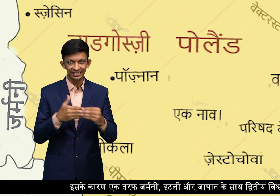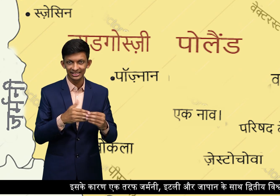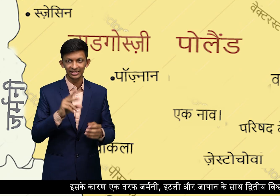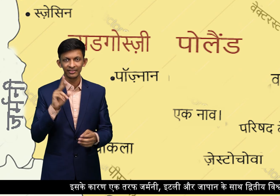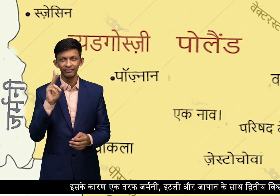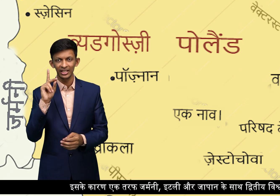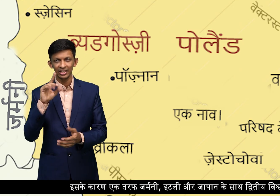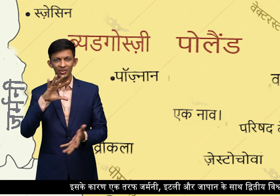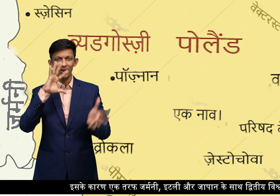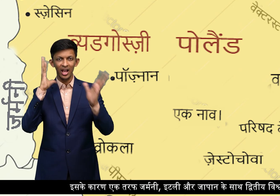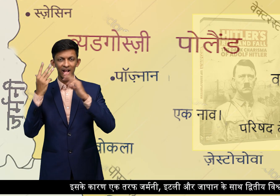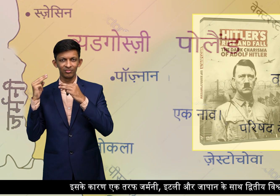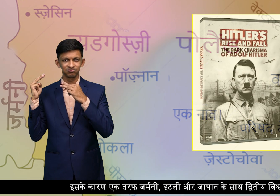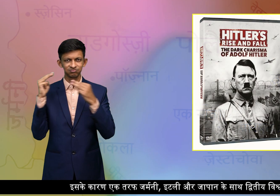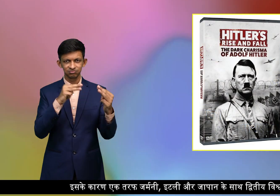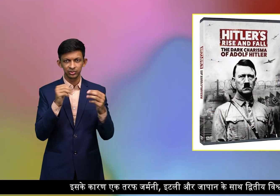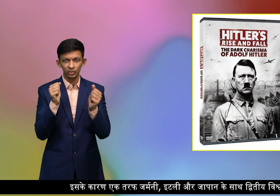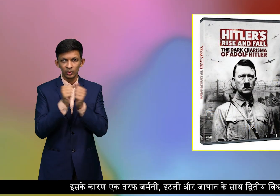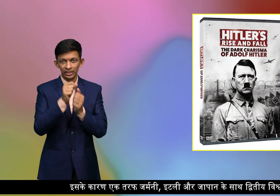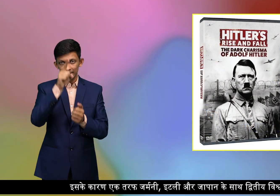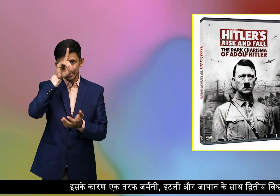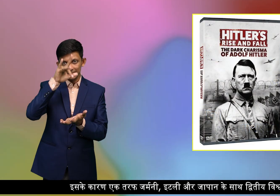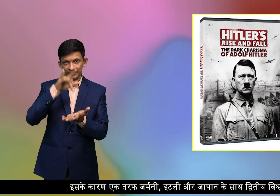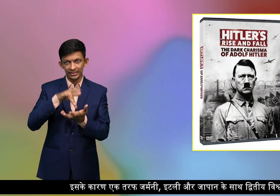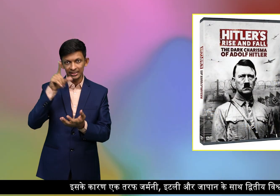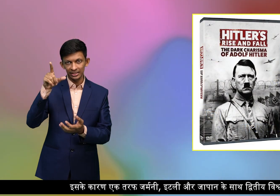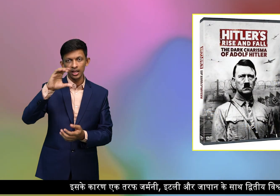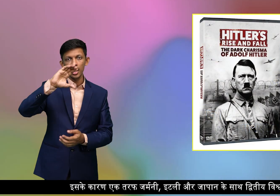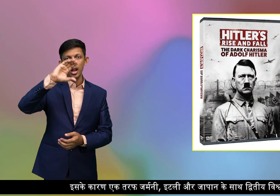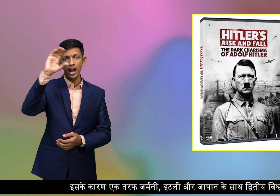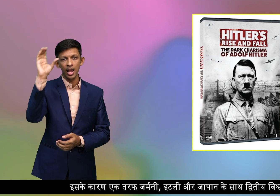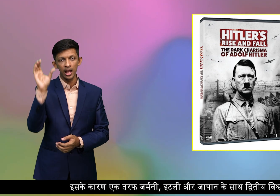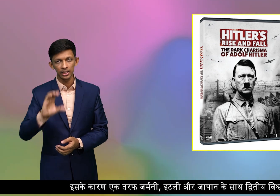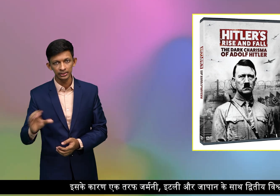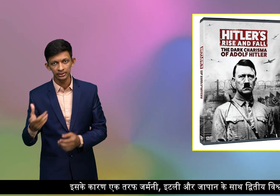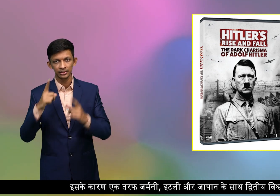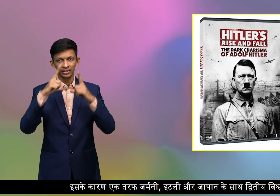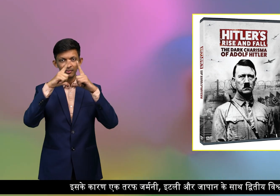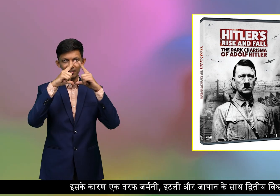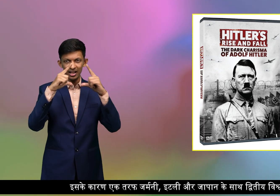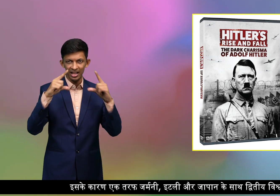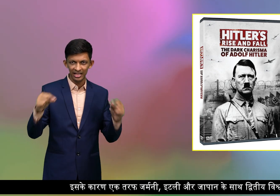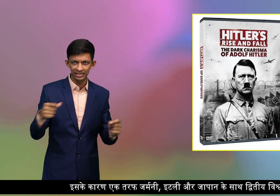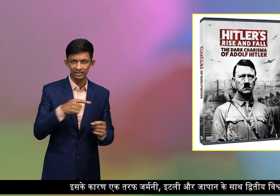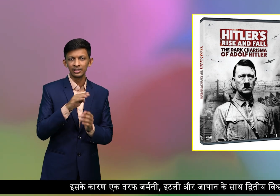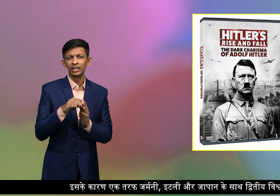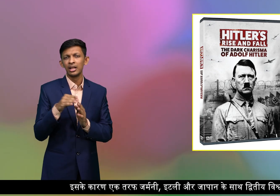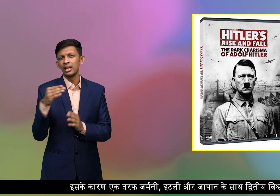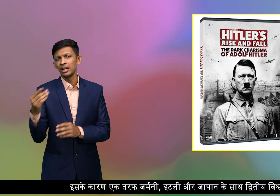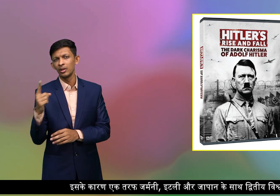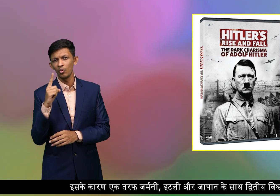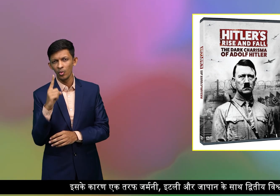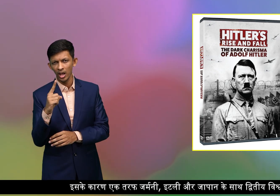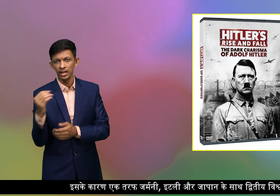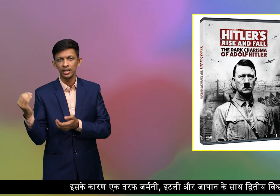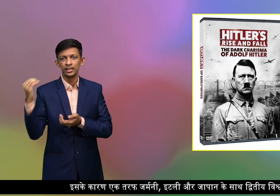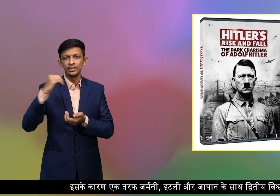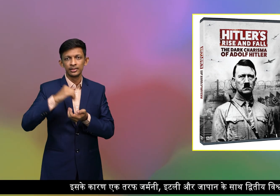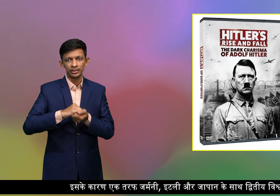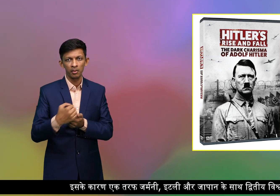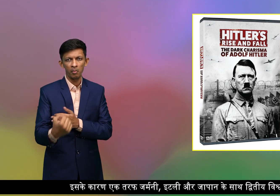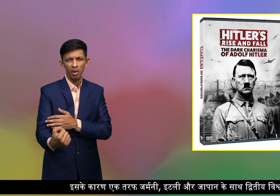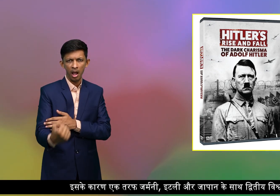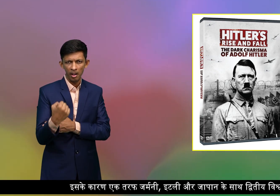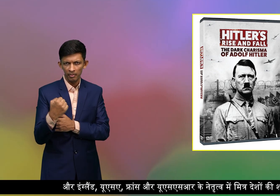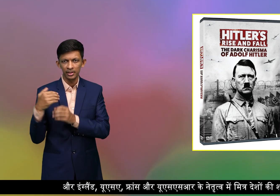This led to the Second World War with Germany, Italy and Japan on one side